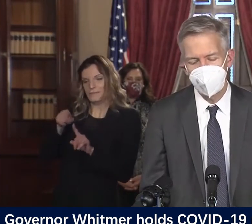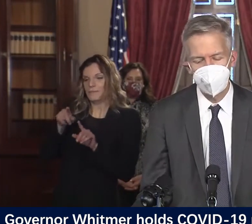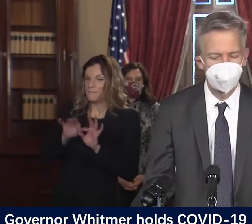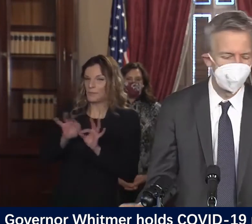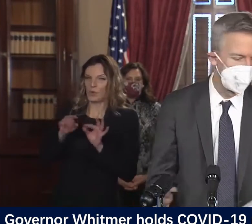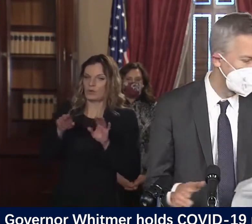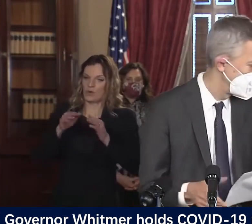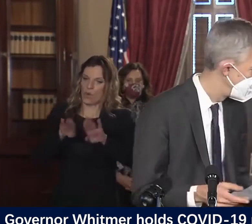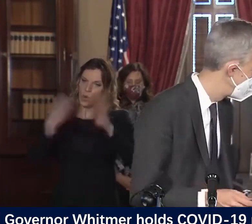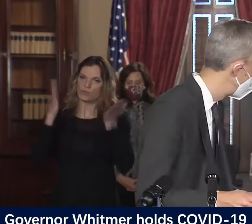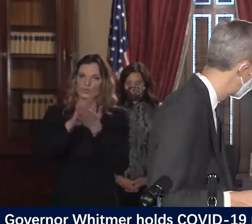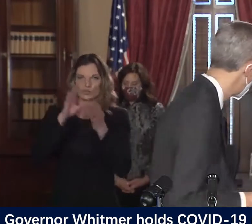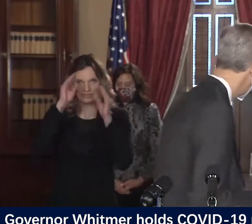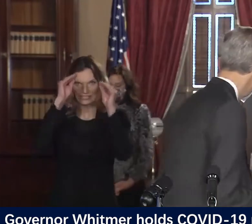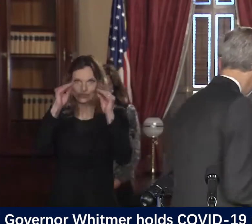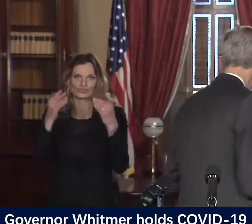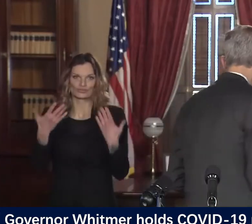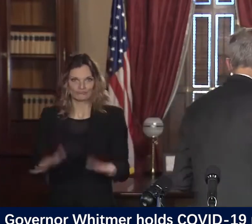education.